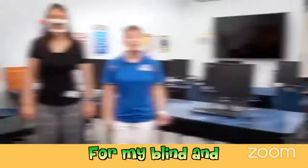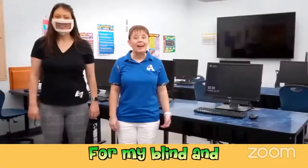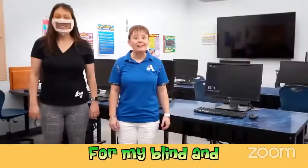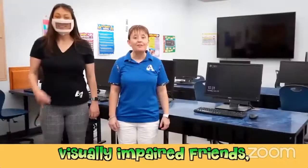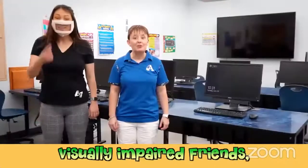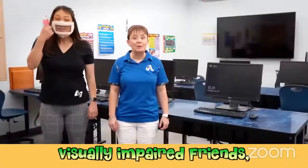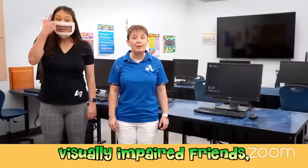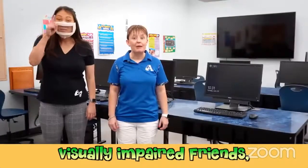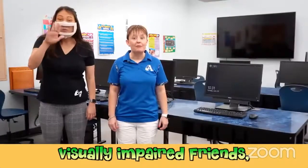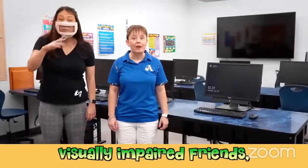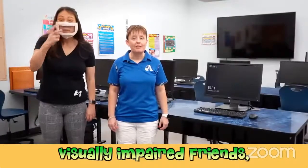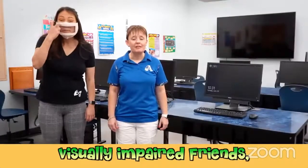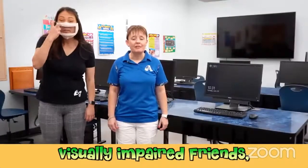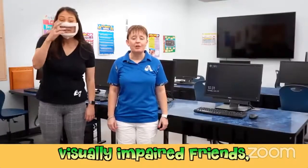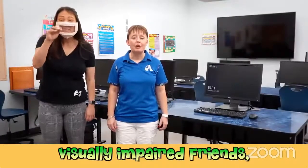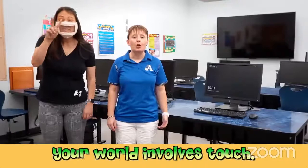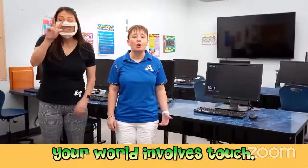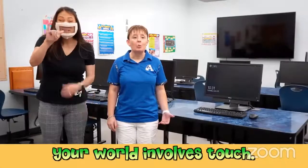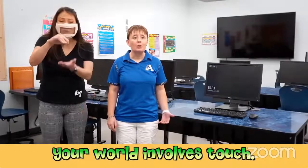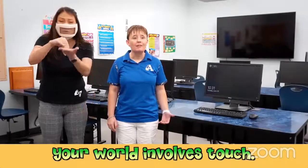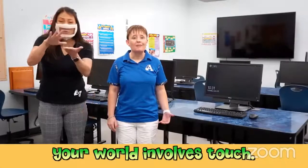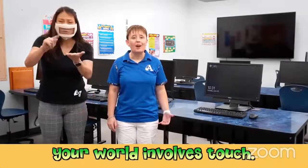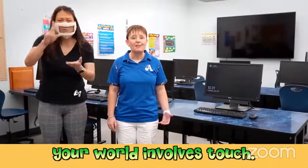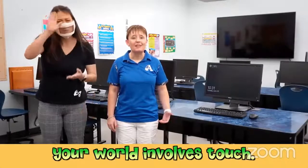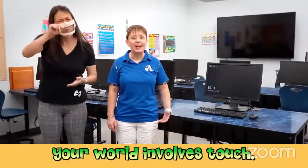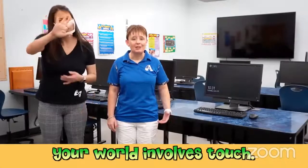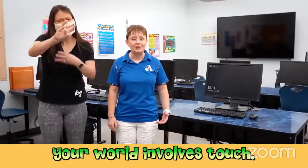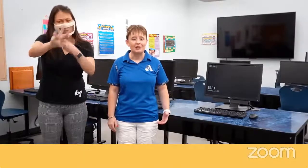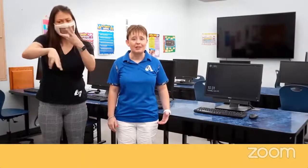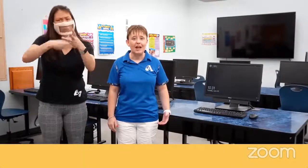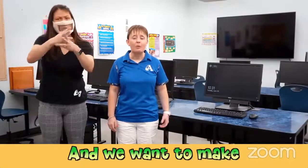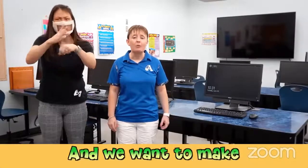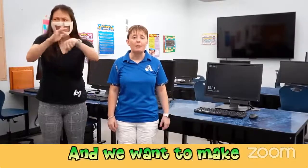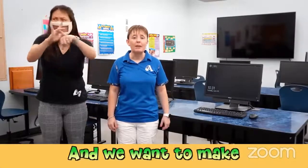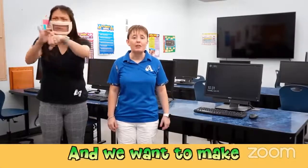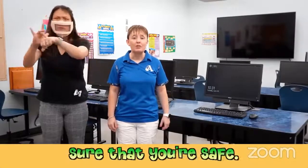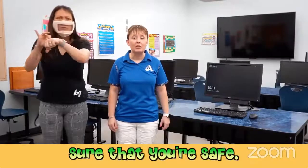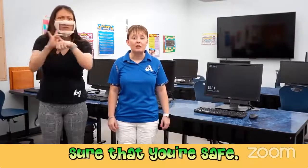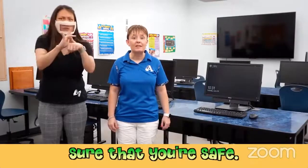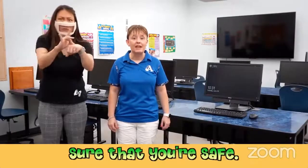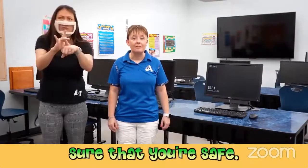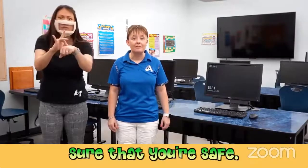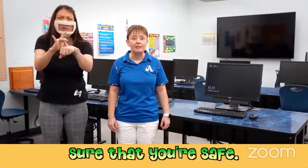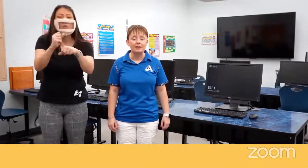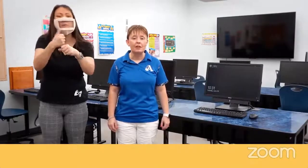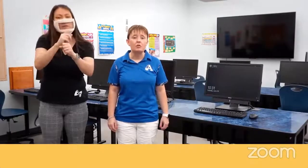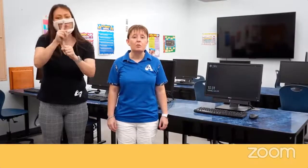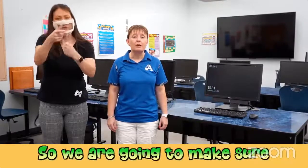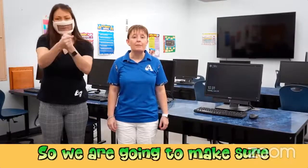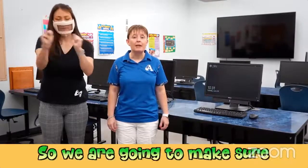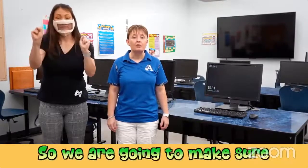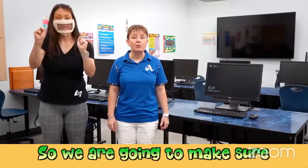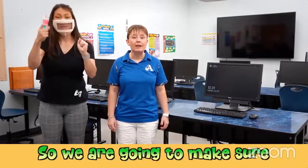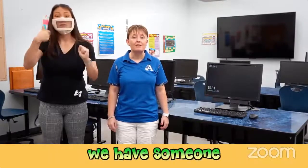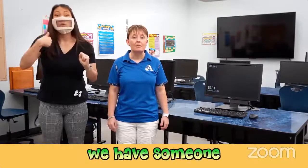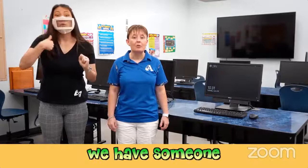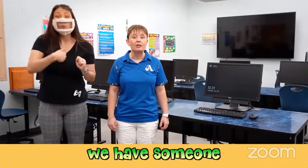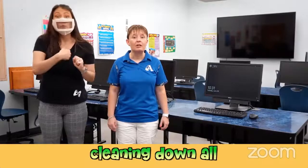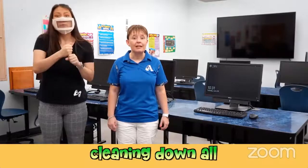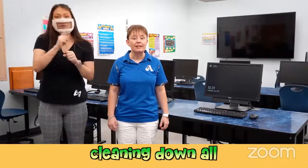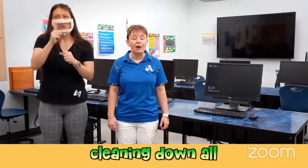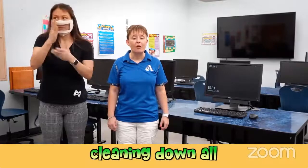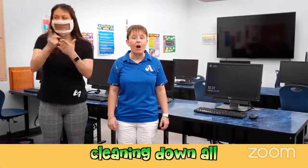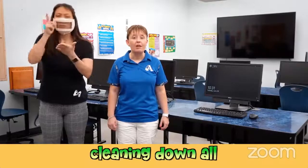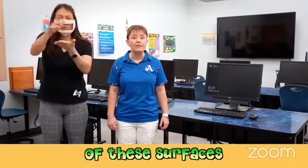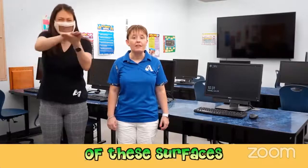For my blind and visually impaired friends, your world involves touch, and we want to make sure that you're safe. So we're going to make sure we have